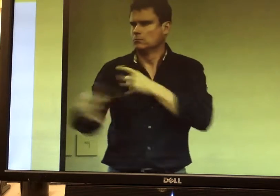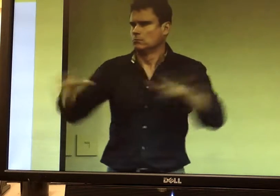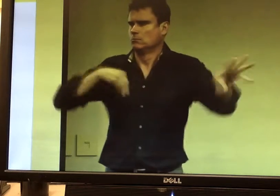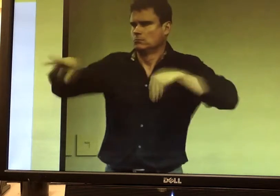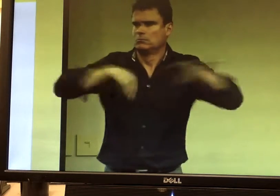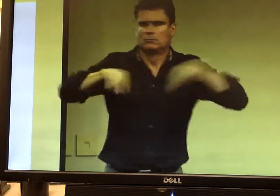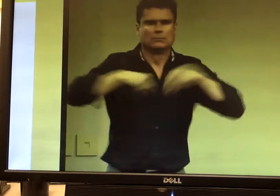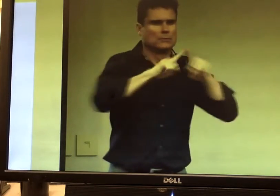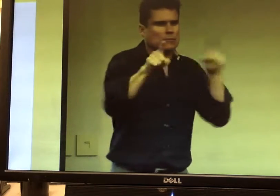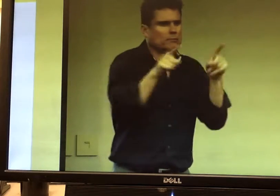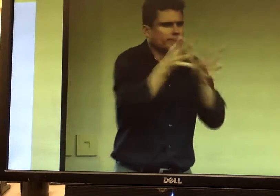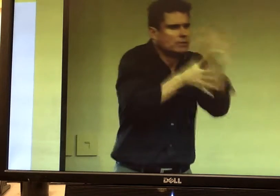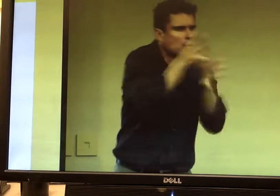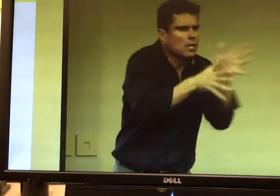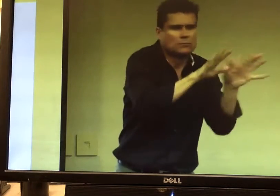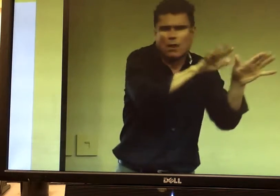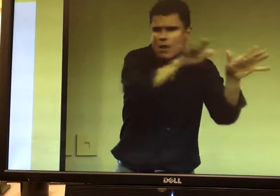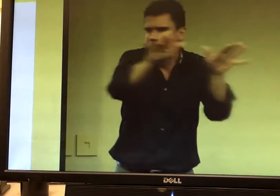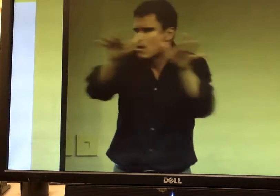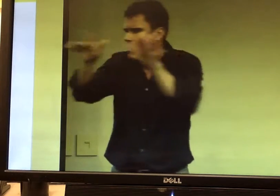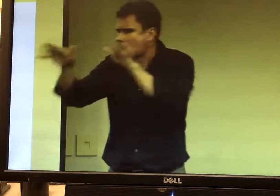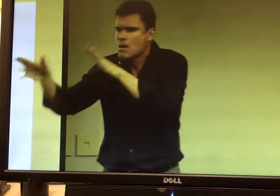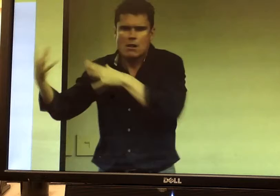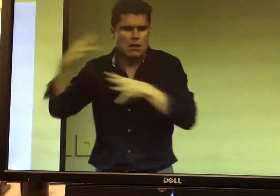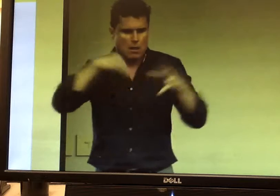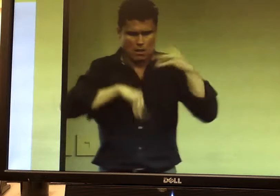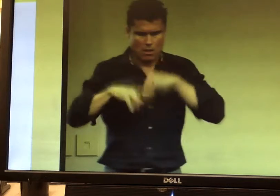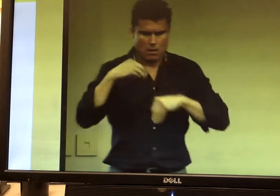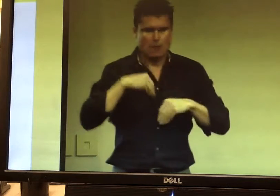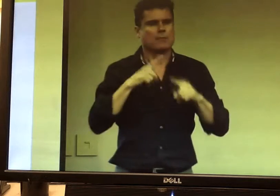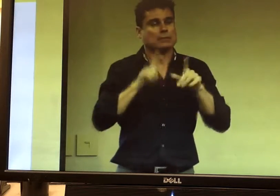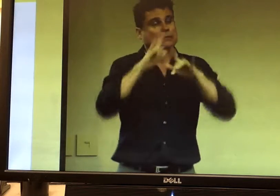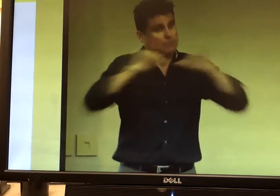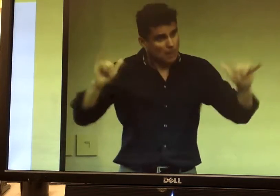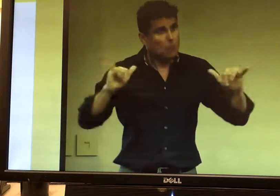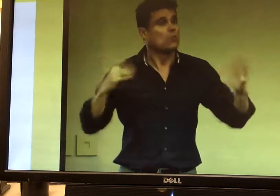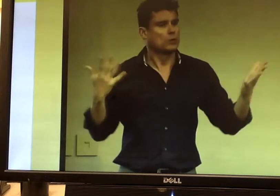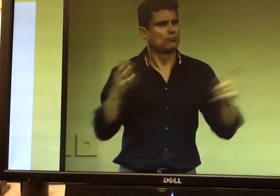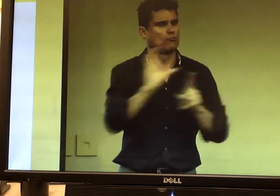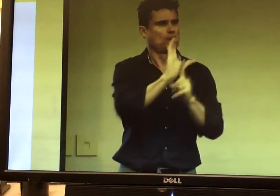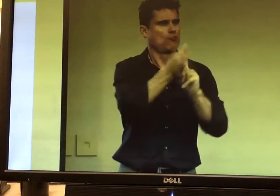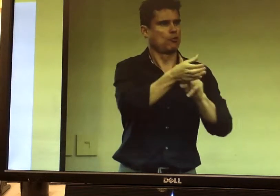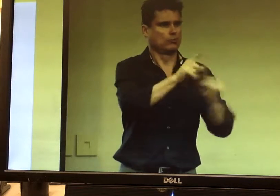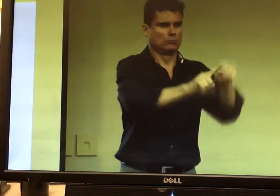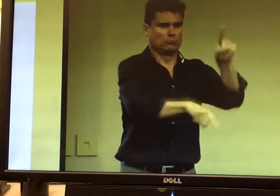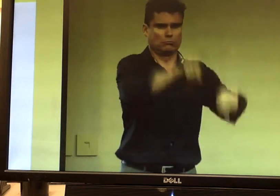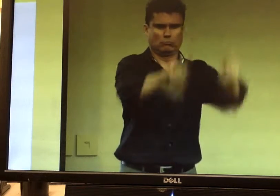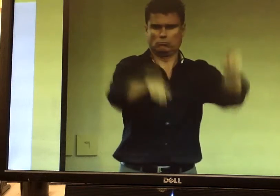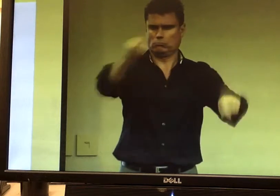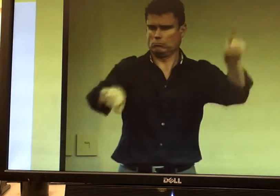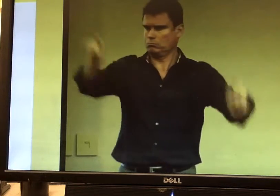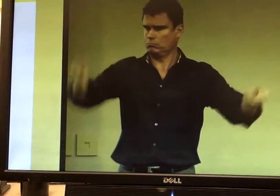If you're well-traveled, have been to various countries, have experience with all these different types of sign language, and have